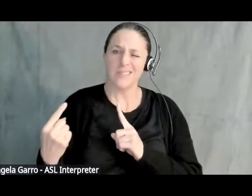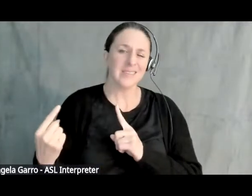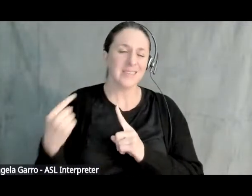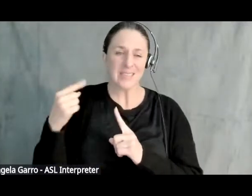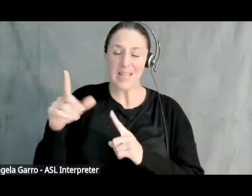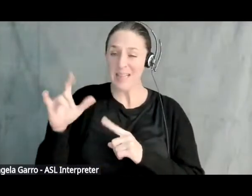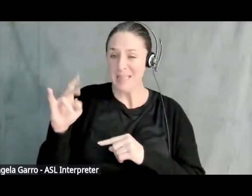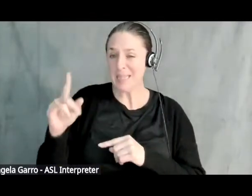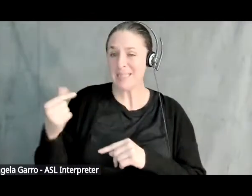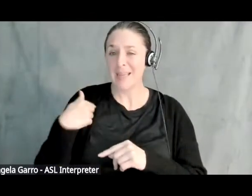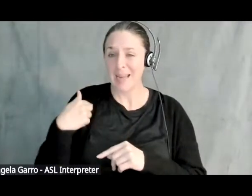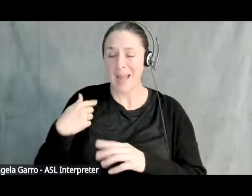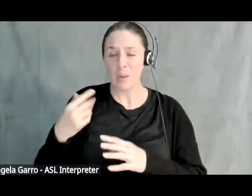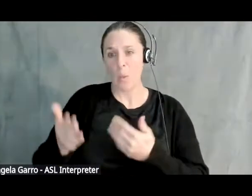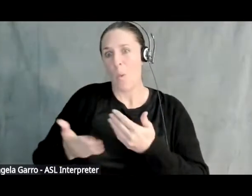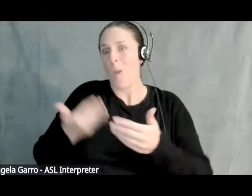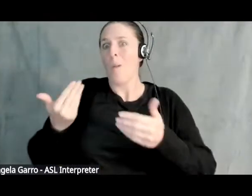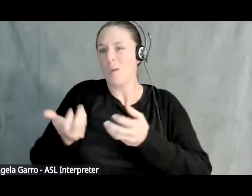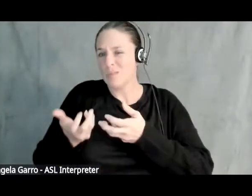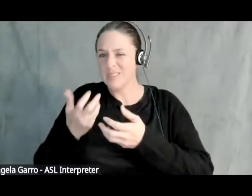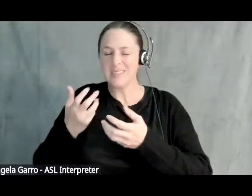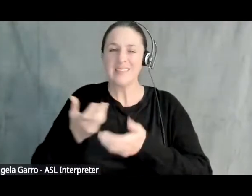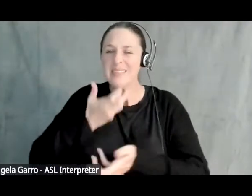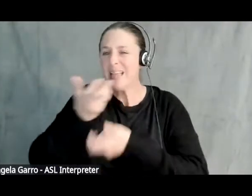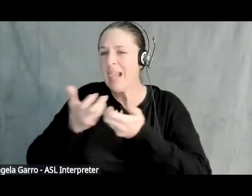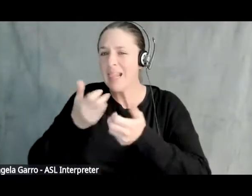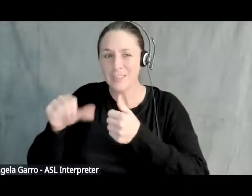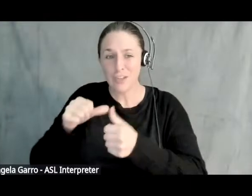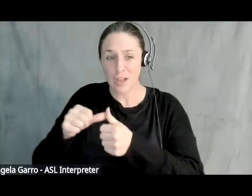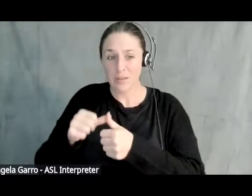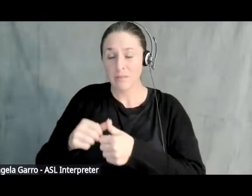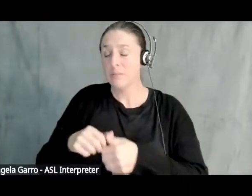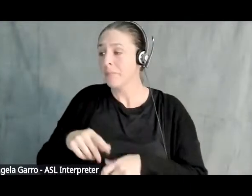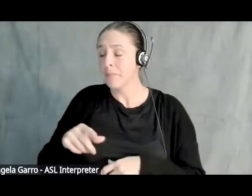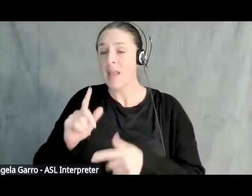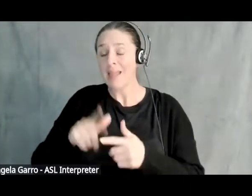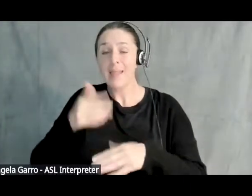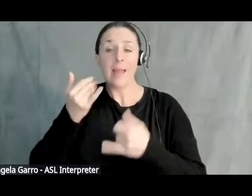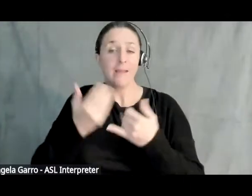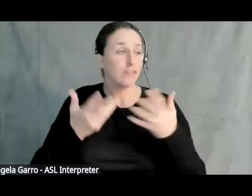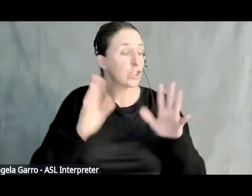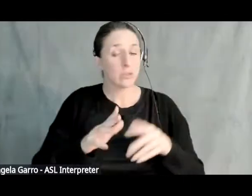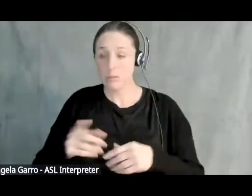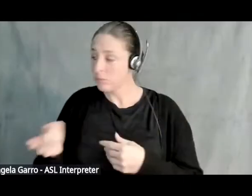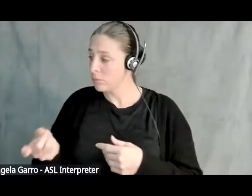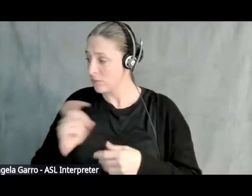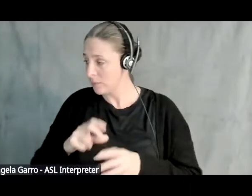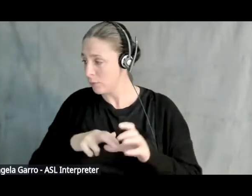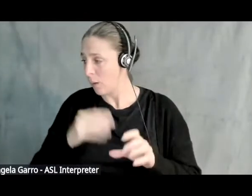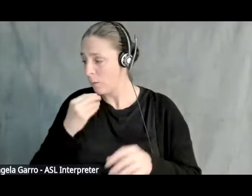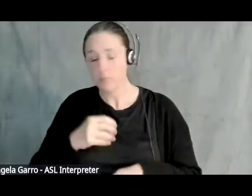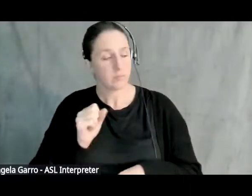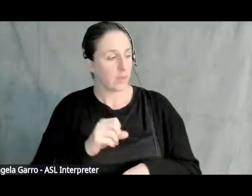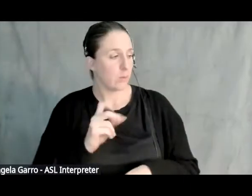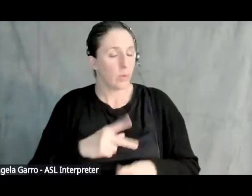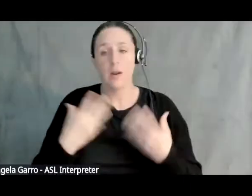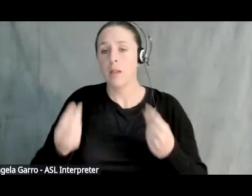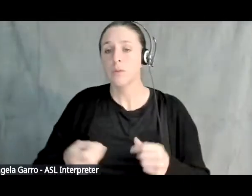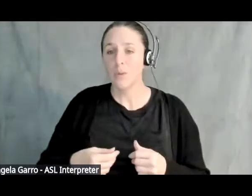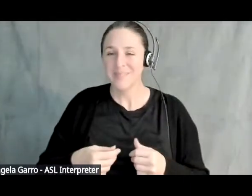were actually almost yelling at each other. And then it was like, are you giving me a ride home? Yeah, okay, let's go. You know, I mean,